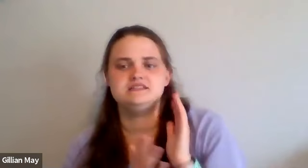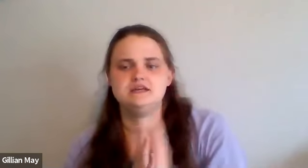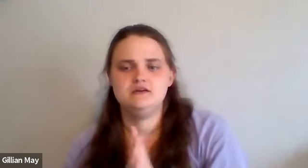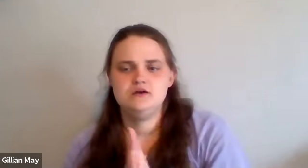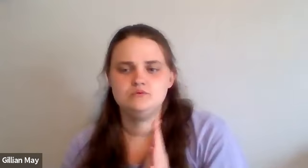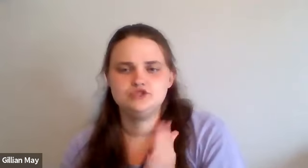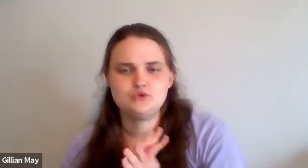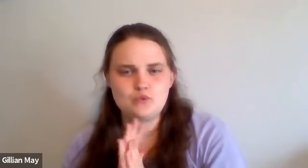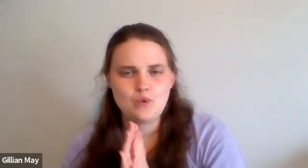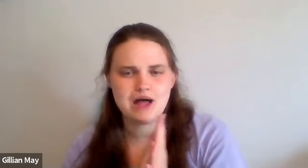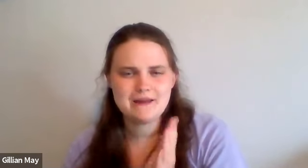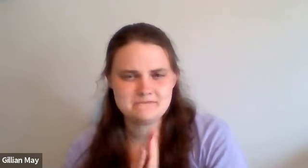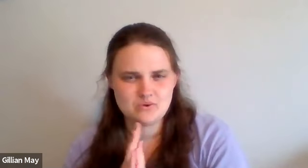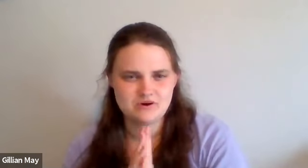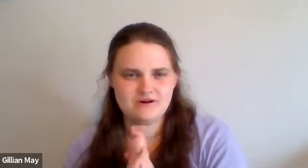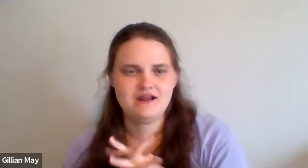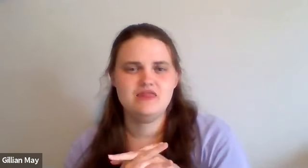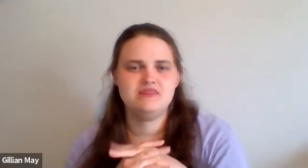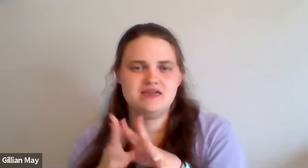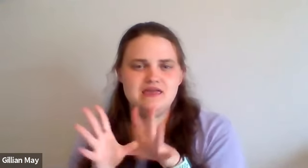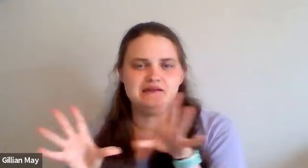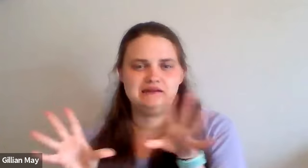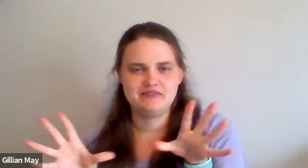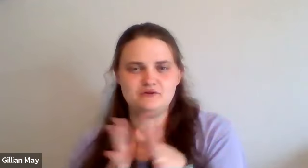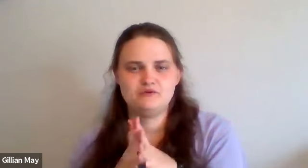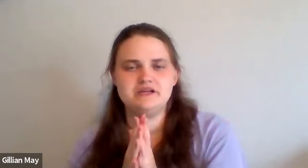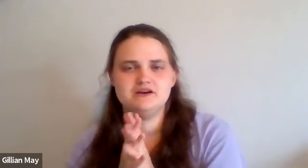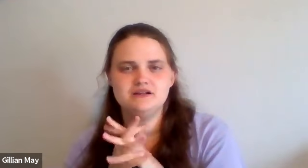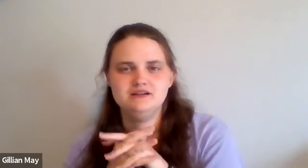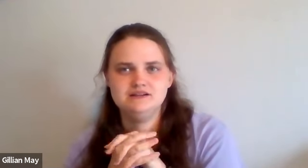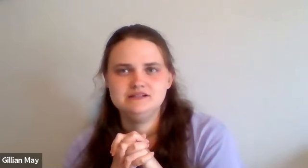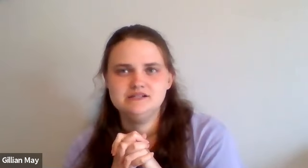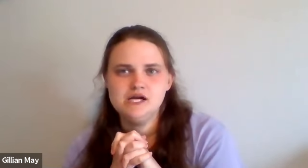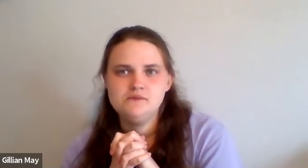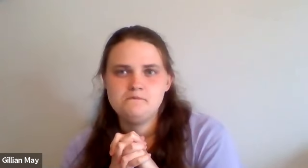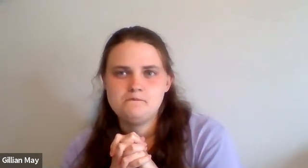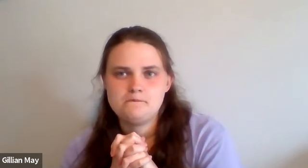see. We'll do one more and then I think we'll be good.